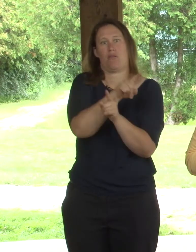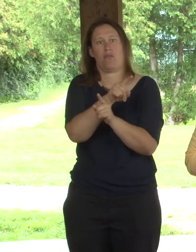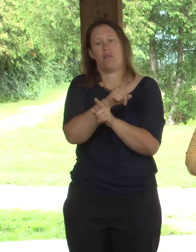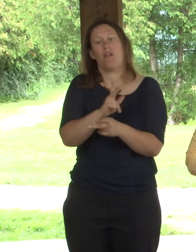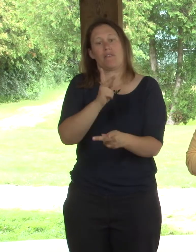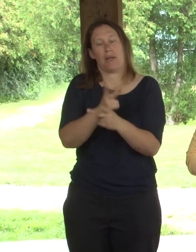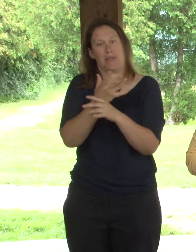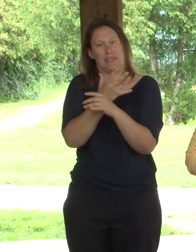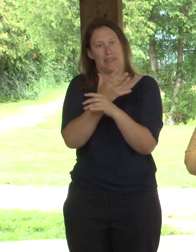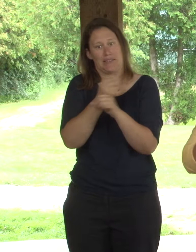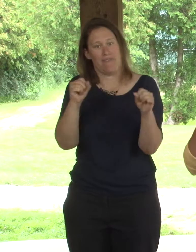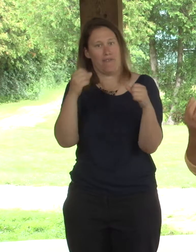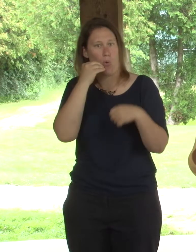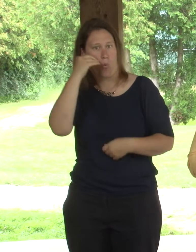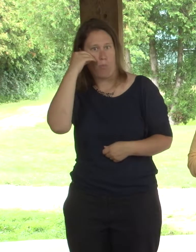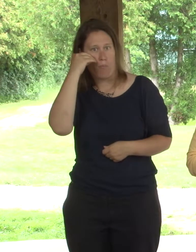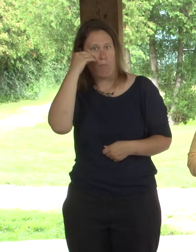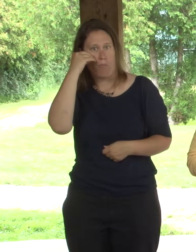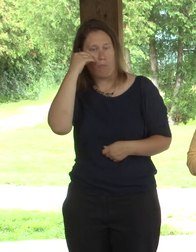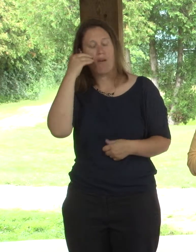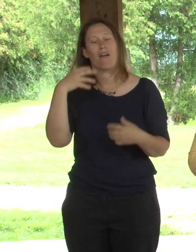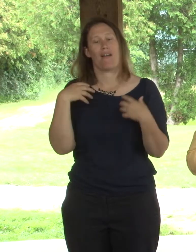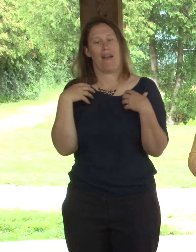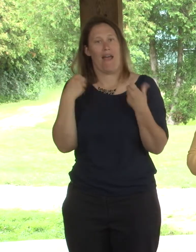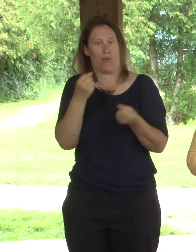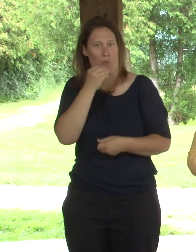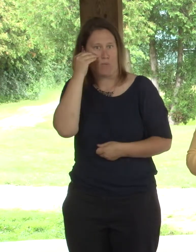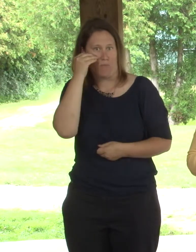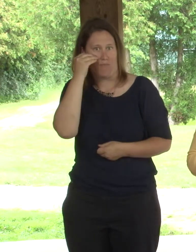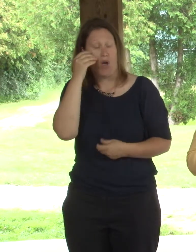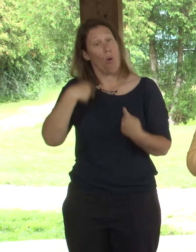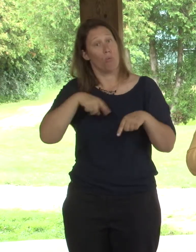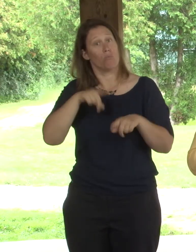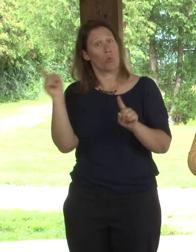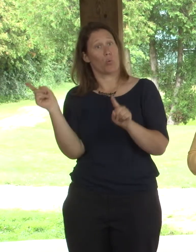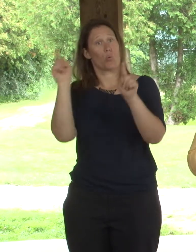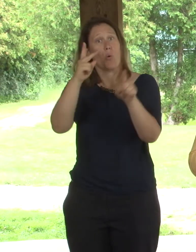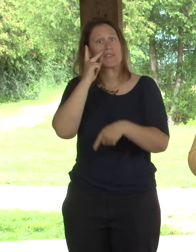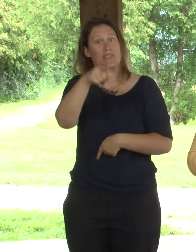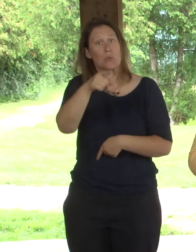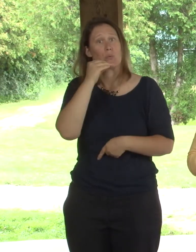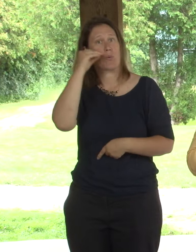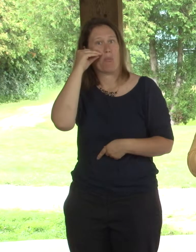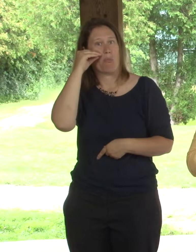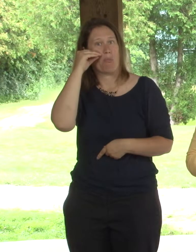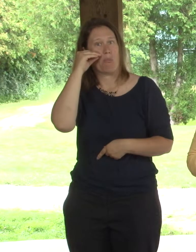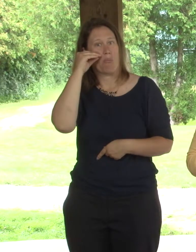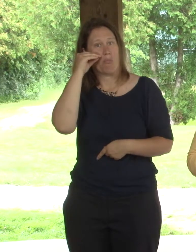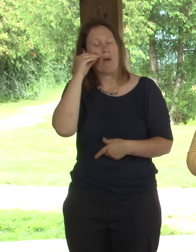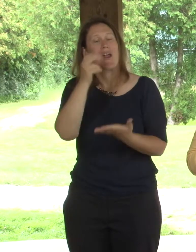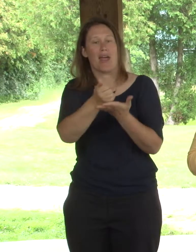to you out of convenience, wherever home is, and we allow you to be able to have the care, the health care that